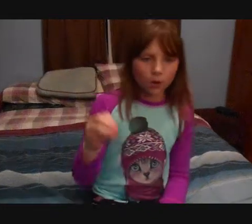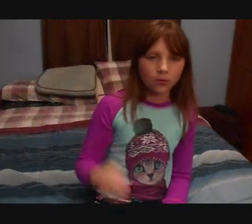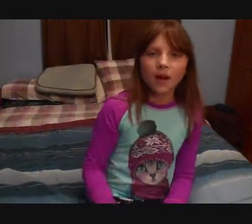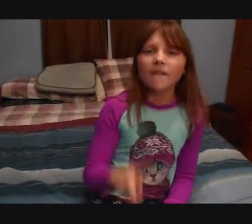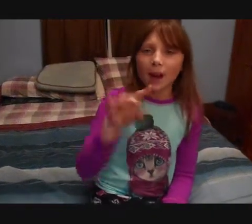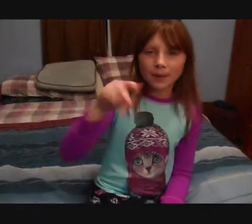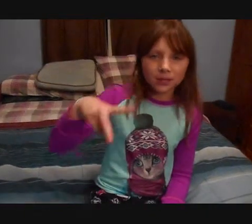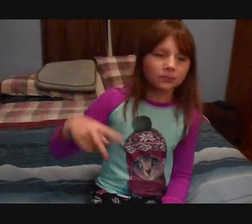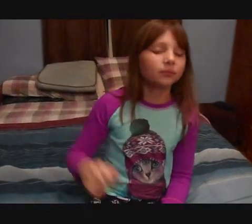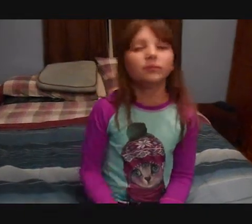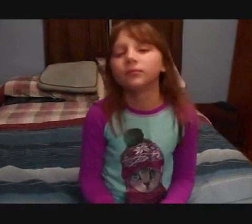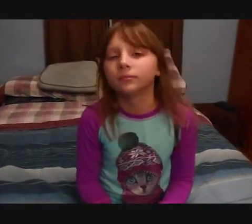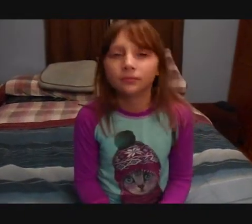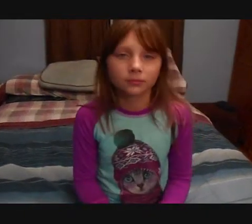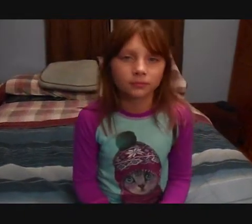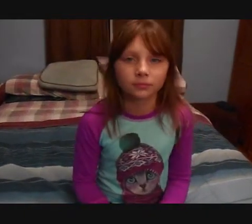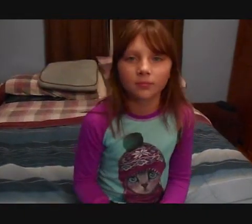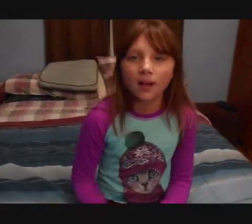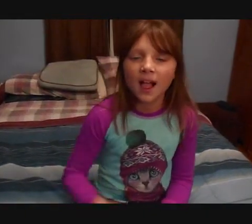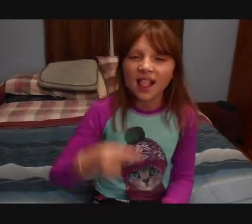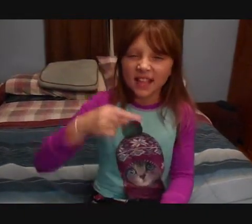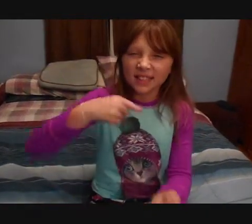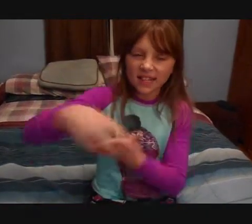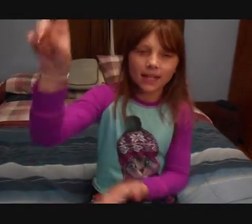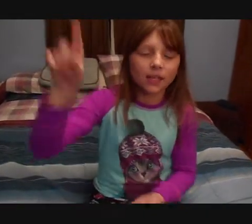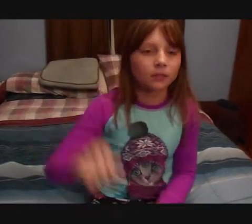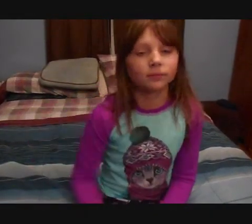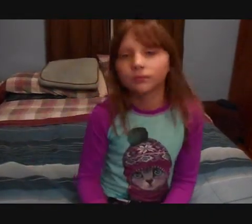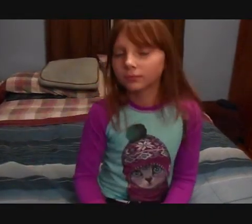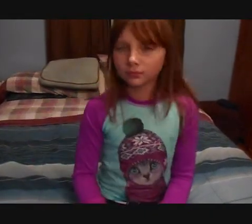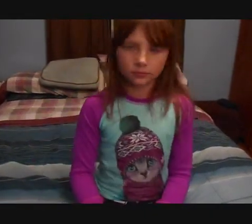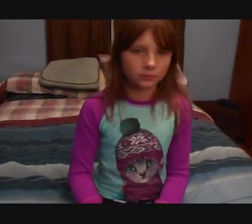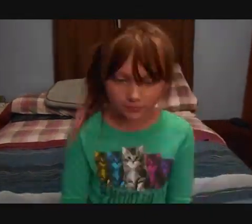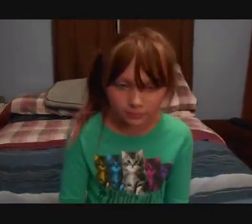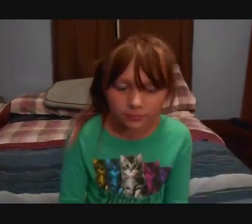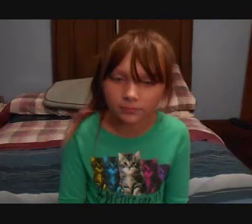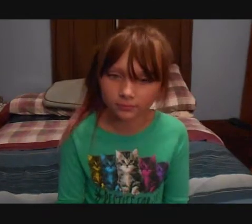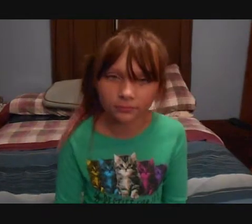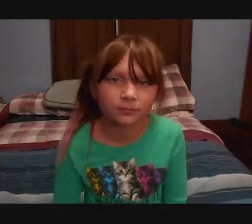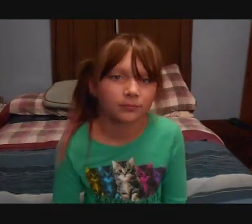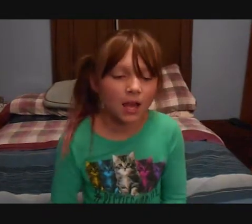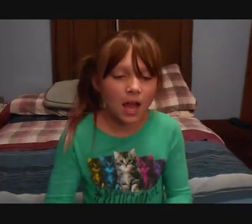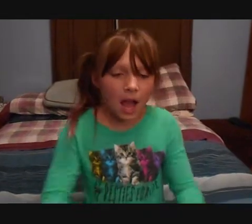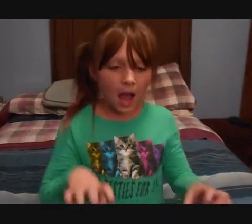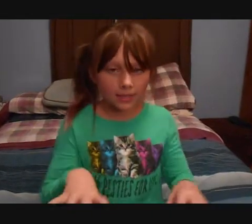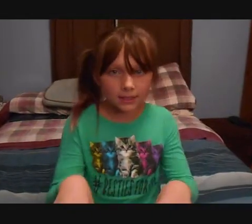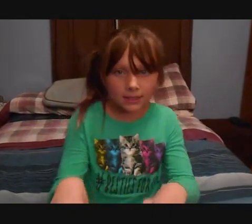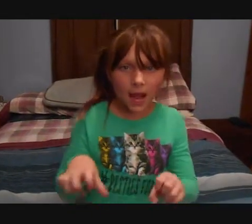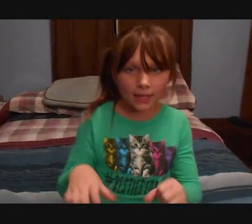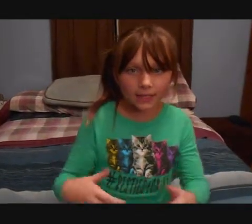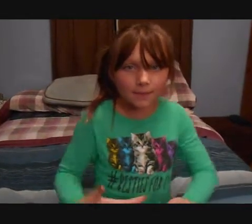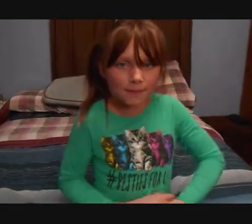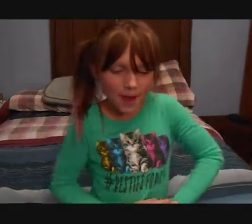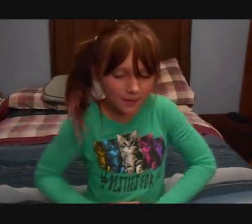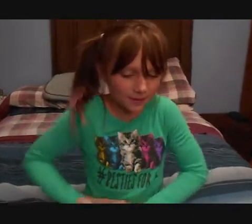Yo, VIP, let's kick it, Ice, Ice, baby,